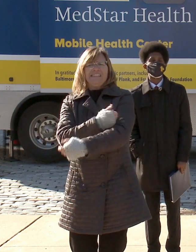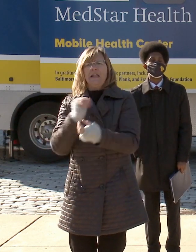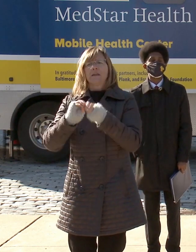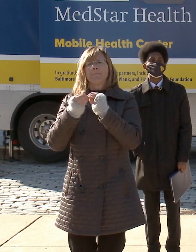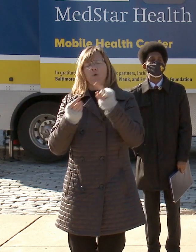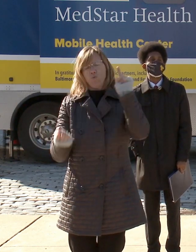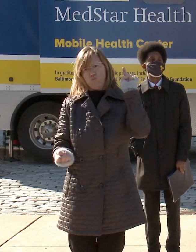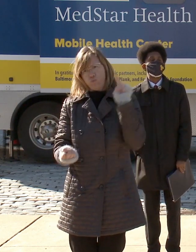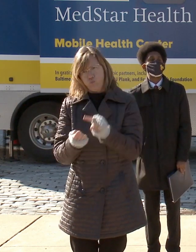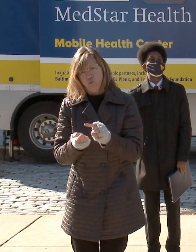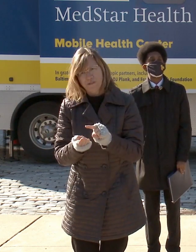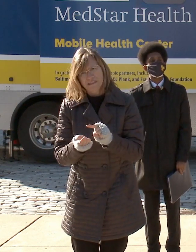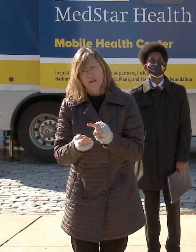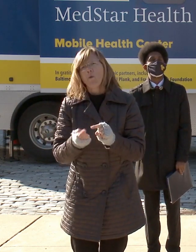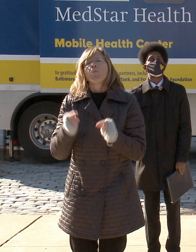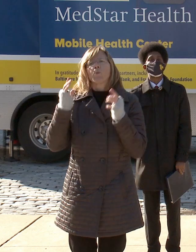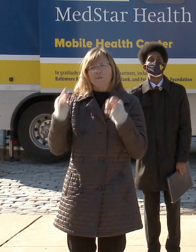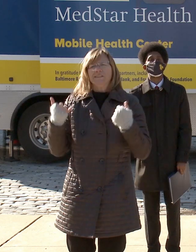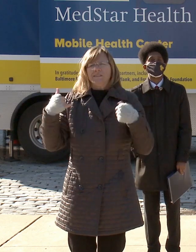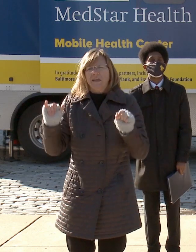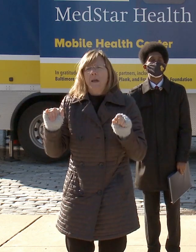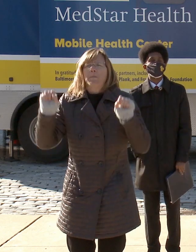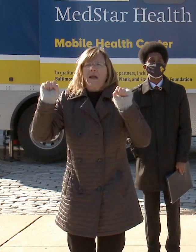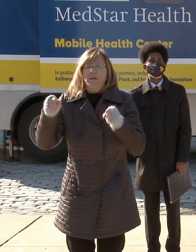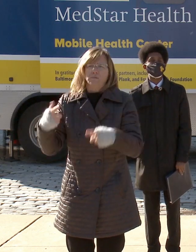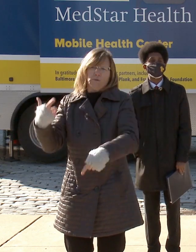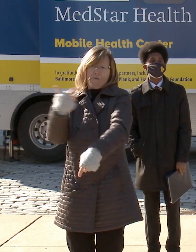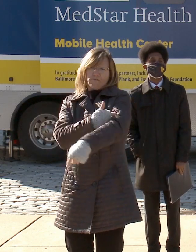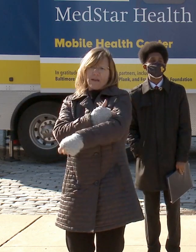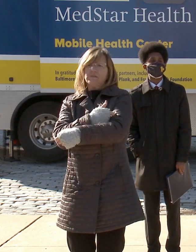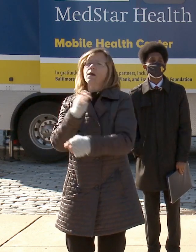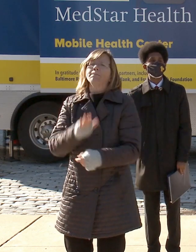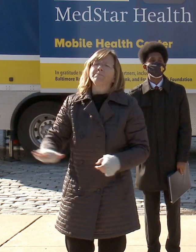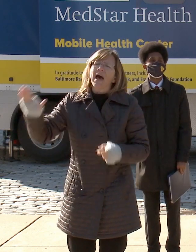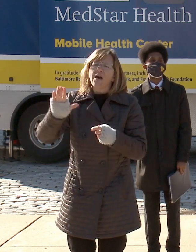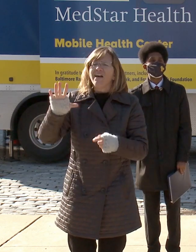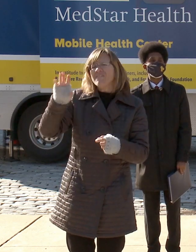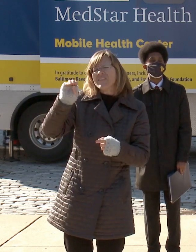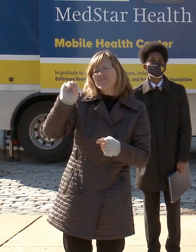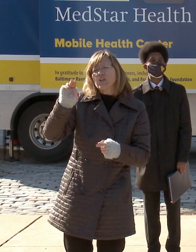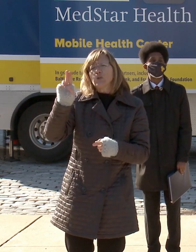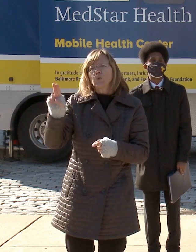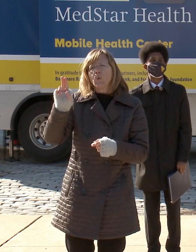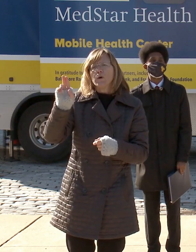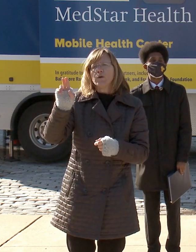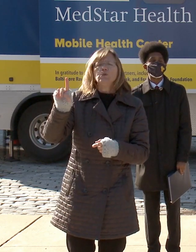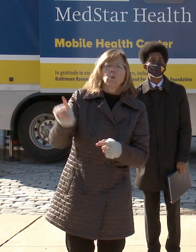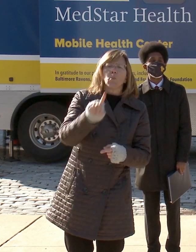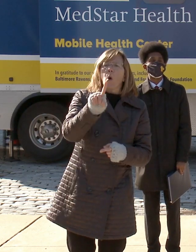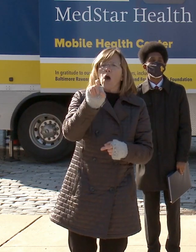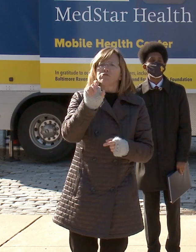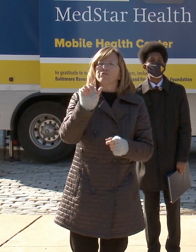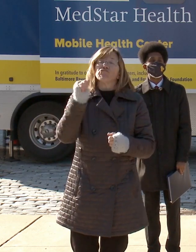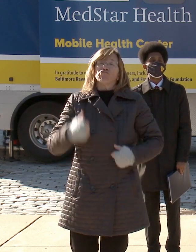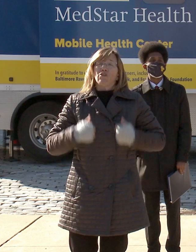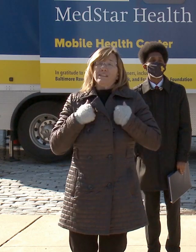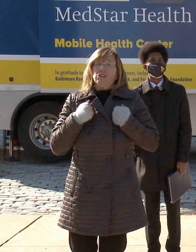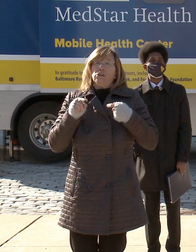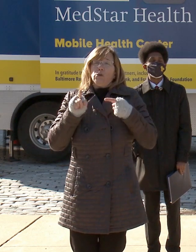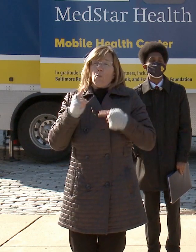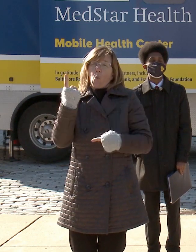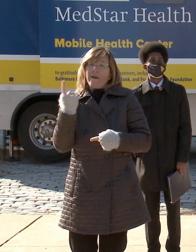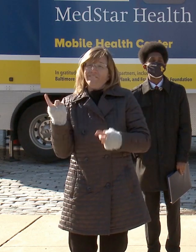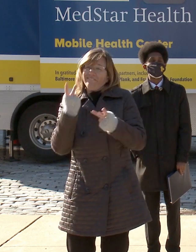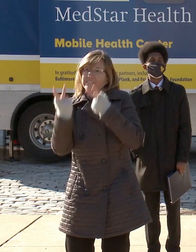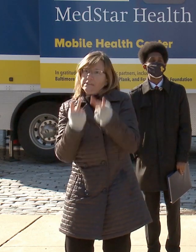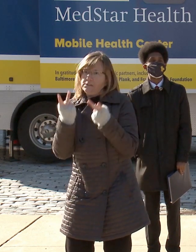remains low, we will currently be able to vaccinate approximately 50 to 100 residents per mobile vaccination clinic during one visit. However,